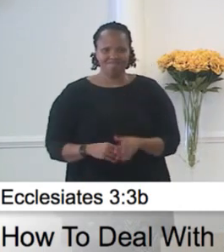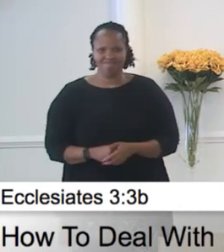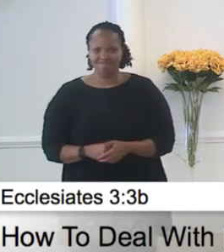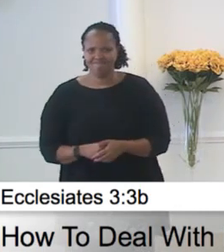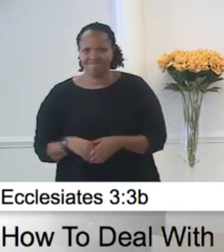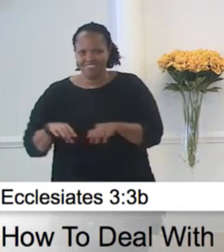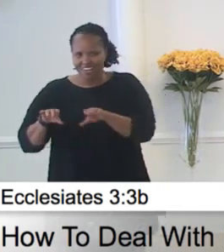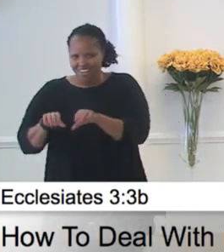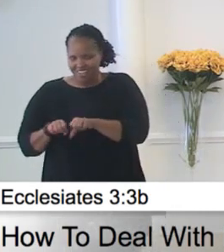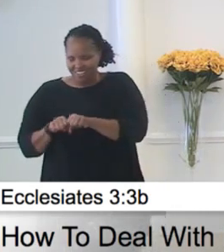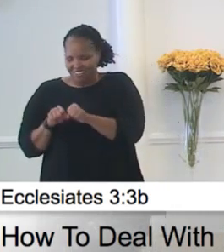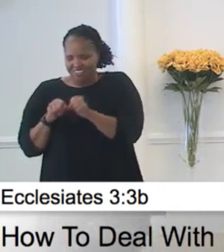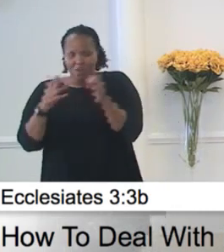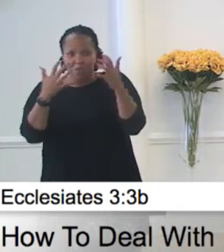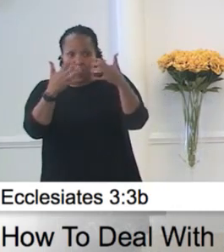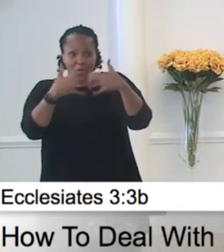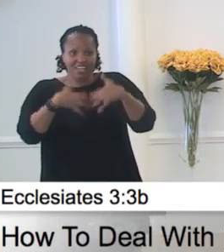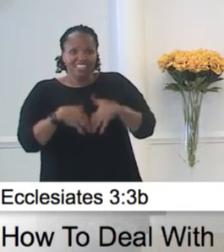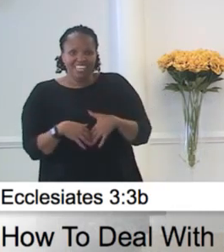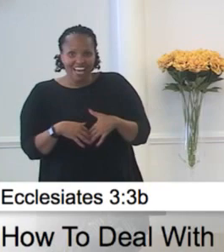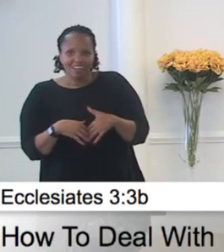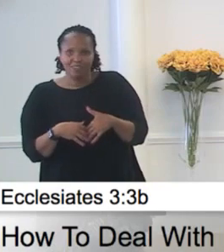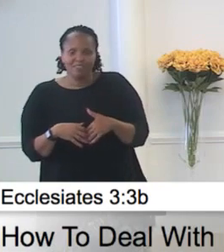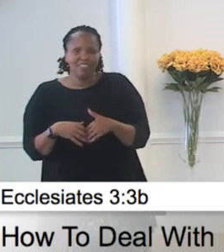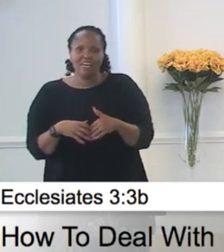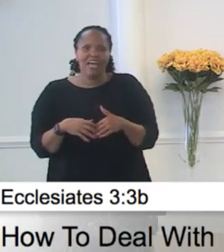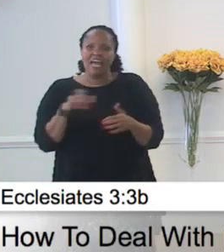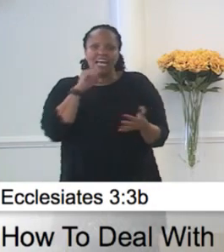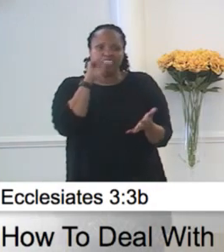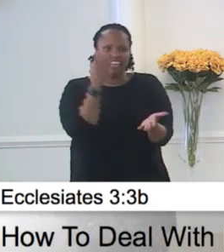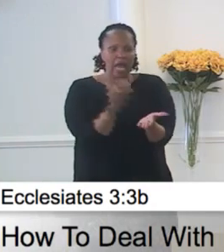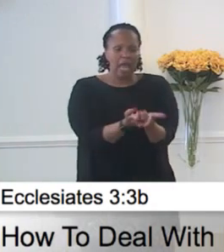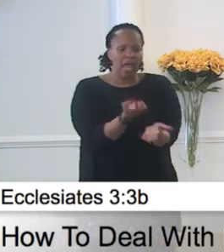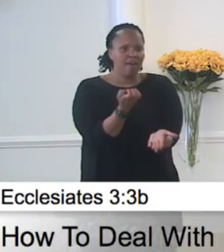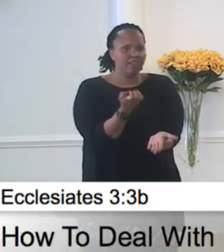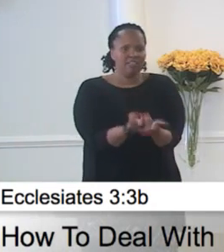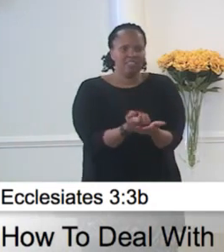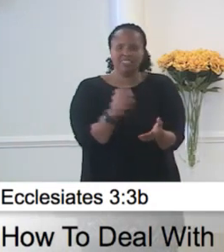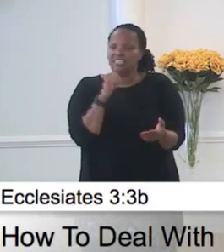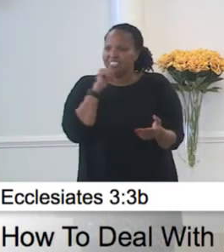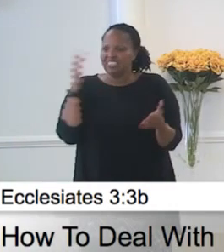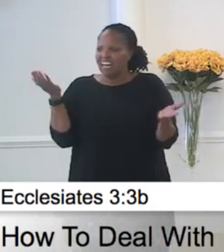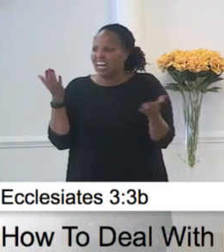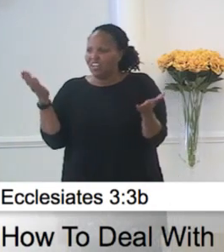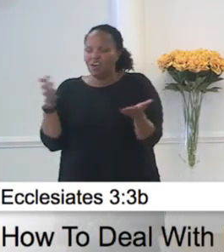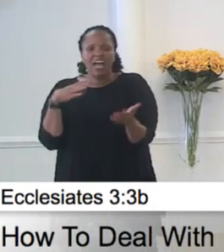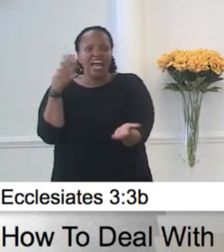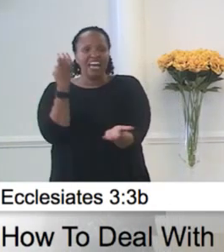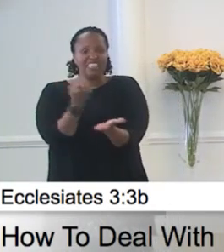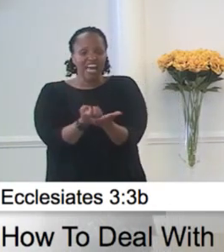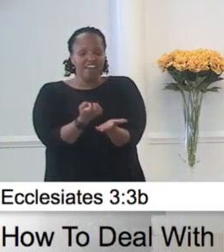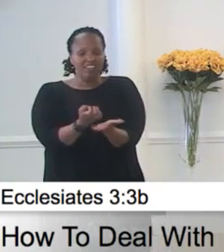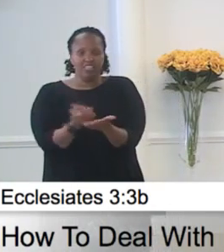So the breaking down, saints, is not evidence of his absence, but is evidence of his presence.